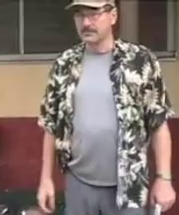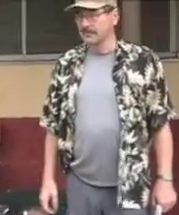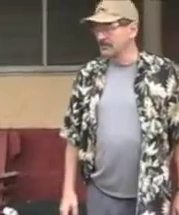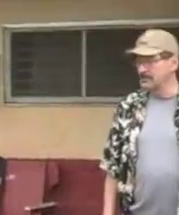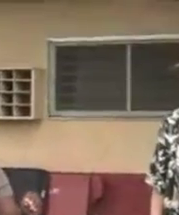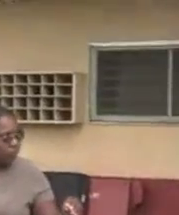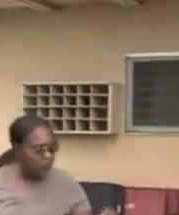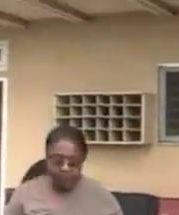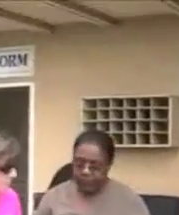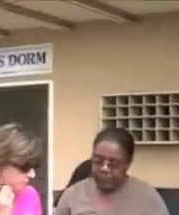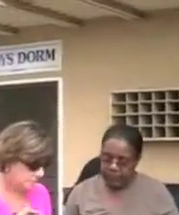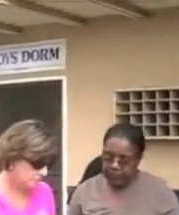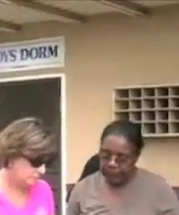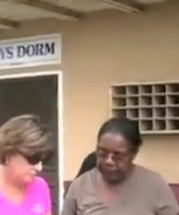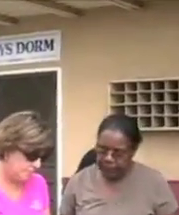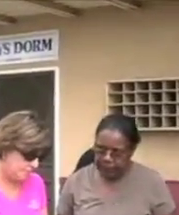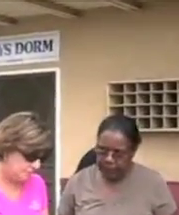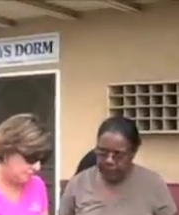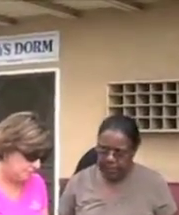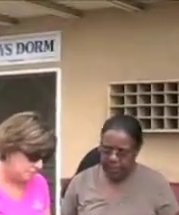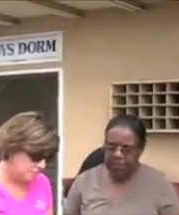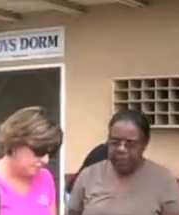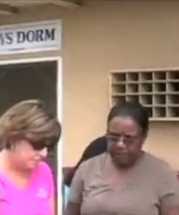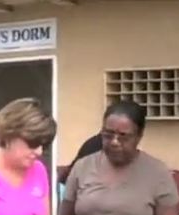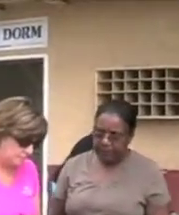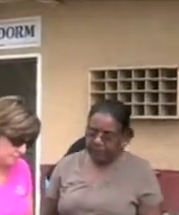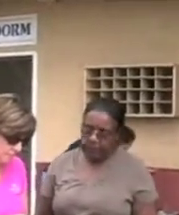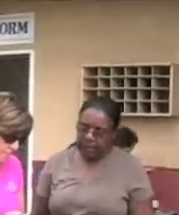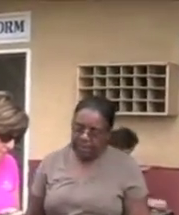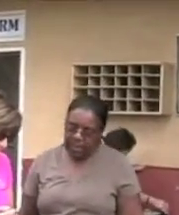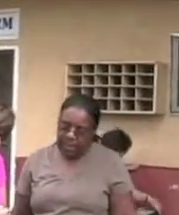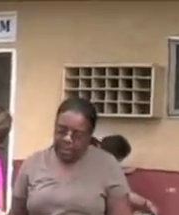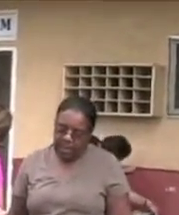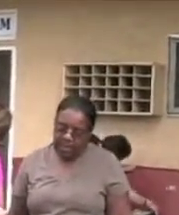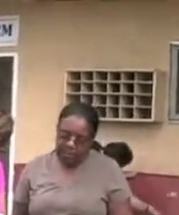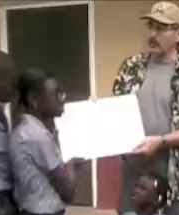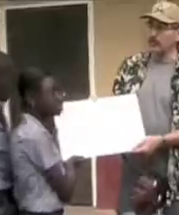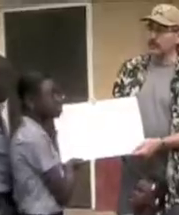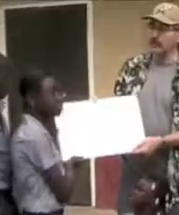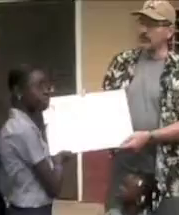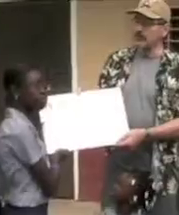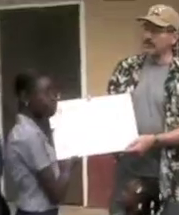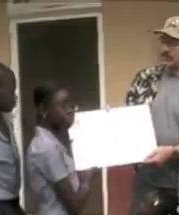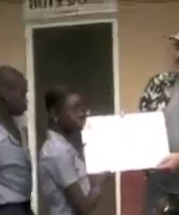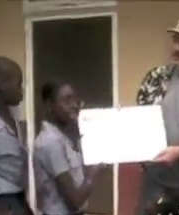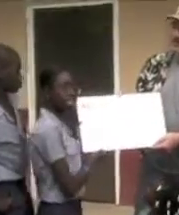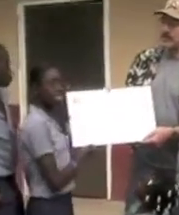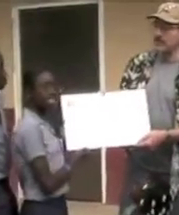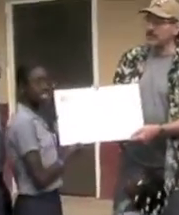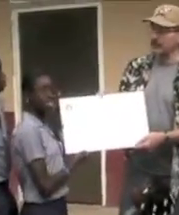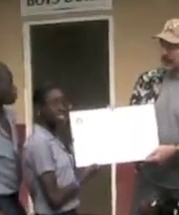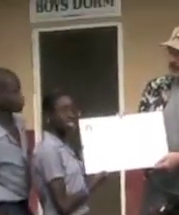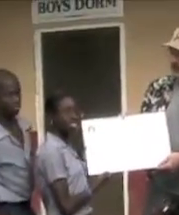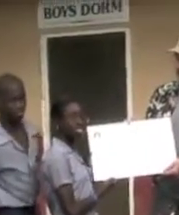bigger ones too. Are those coming? Yeah. What I'm going to do is just make a presentation from Bethany.